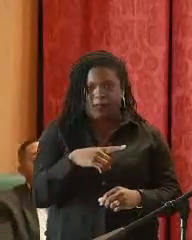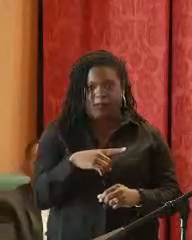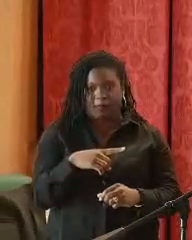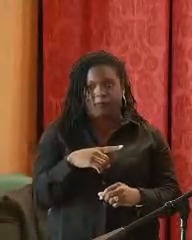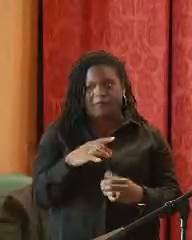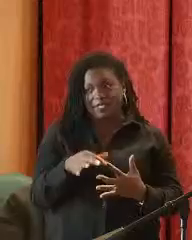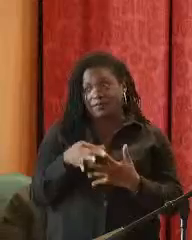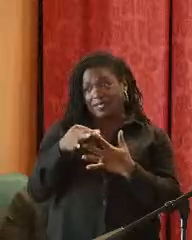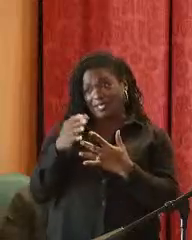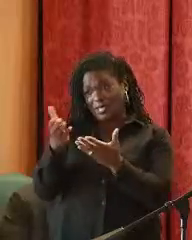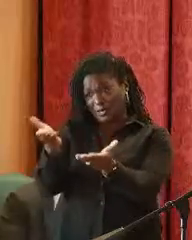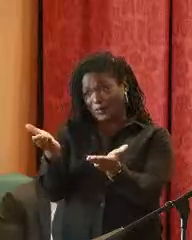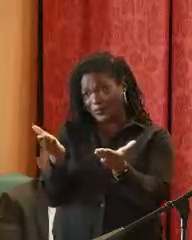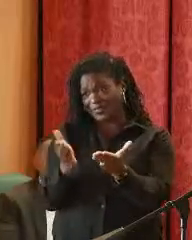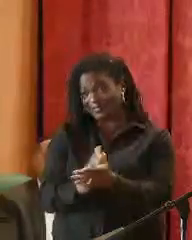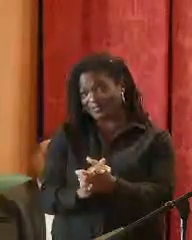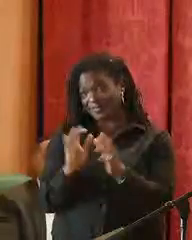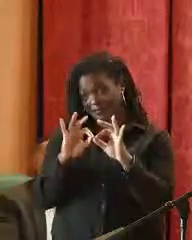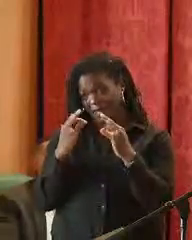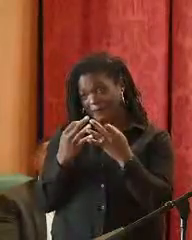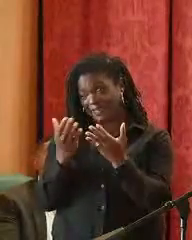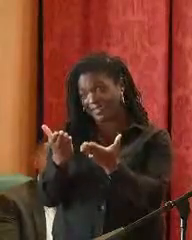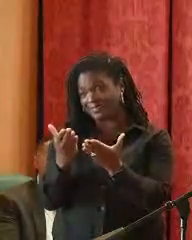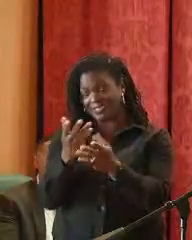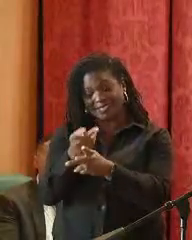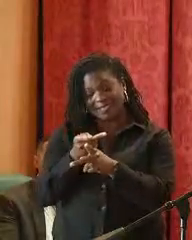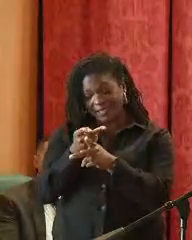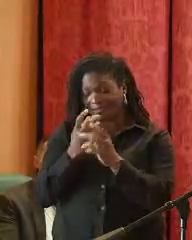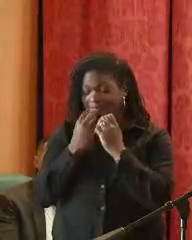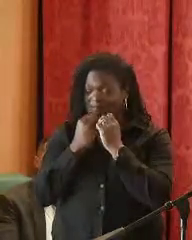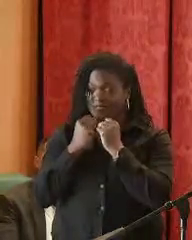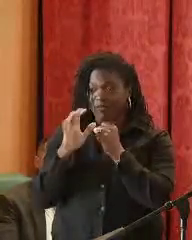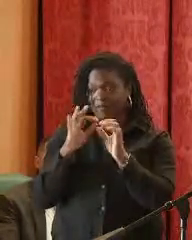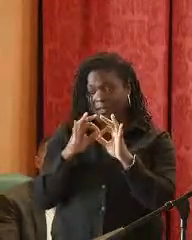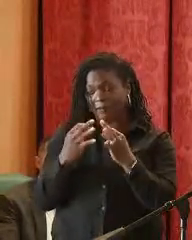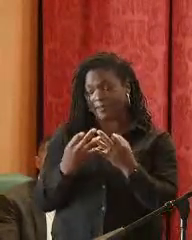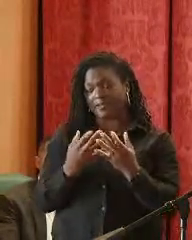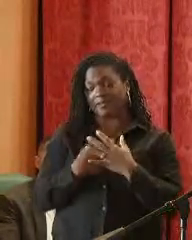especially y'all, taking care of your family.